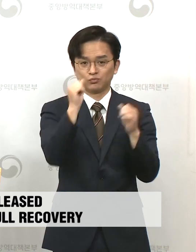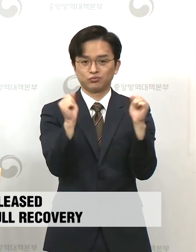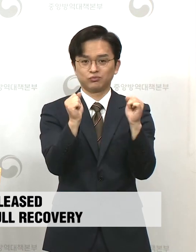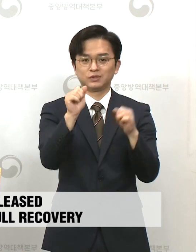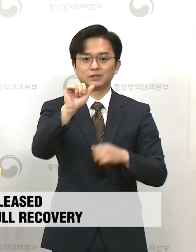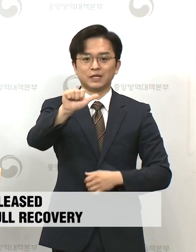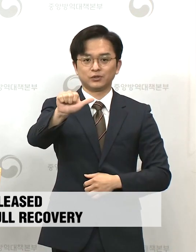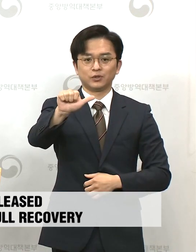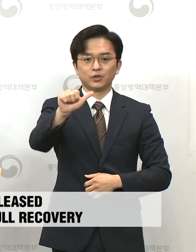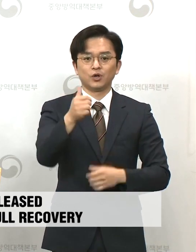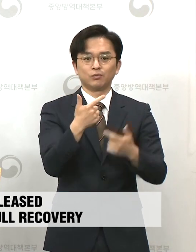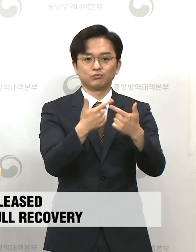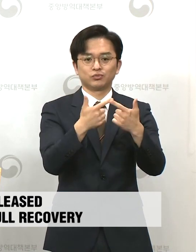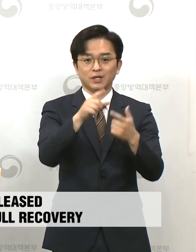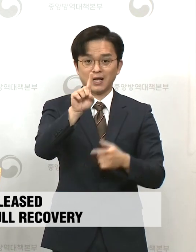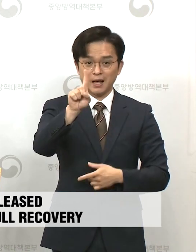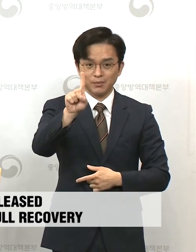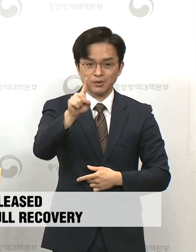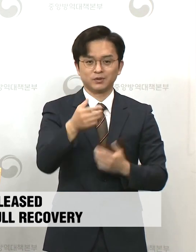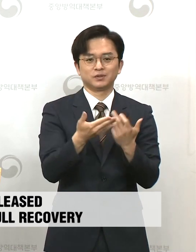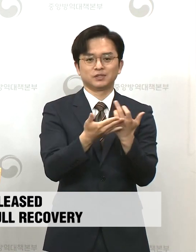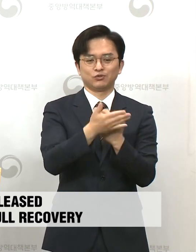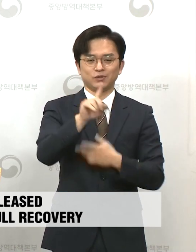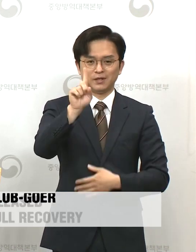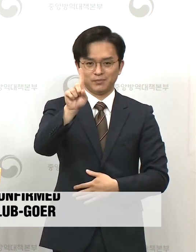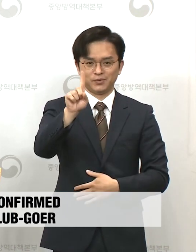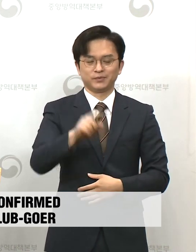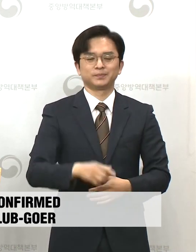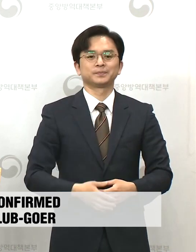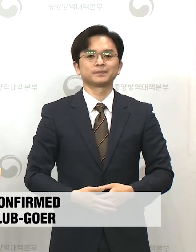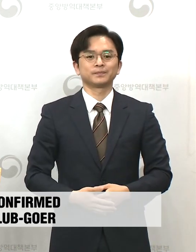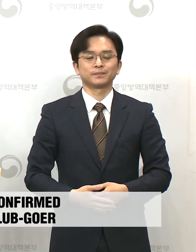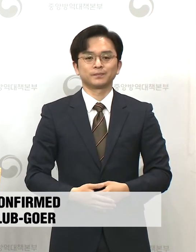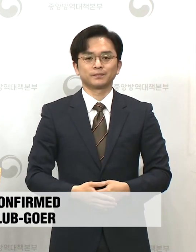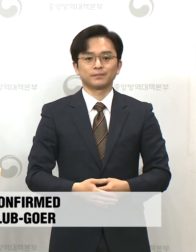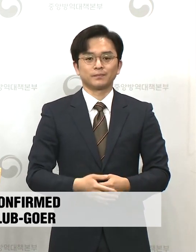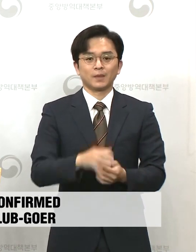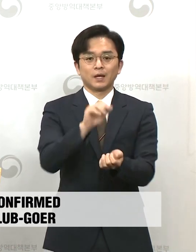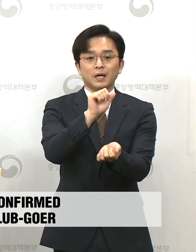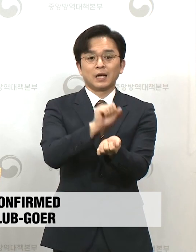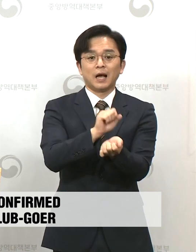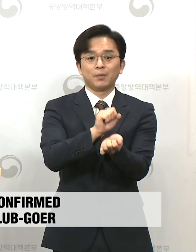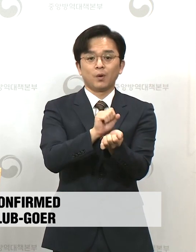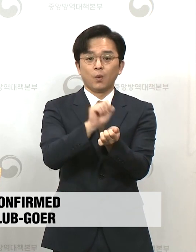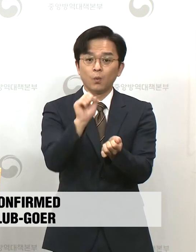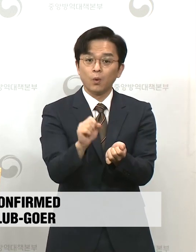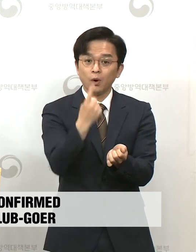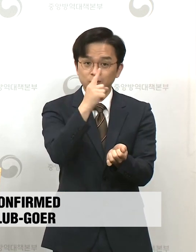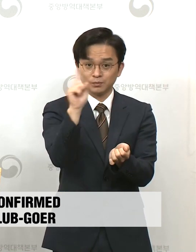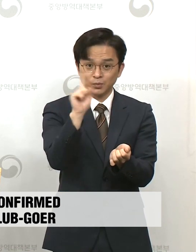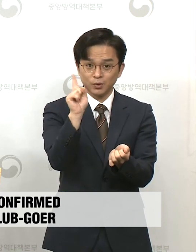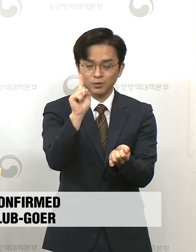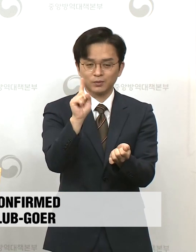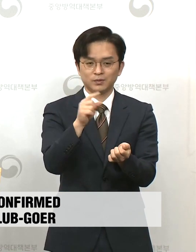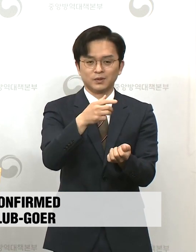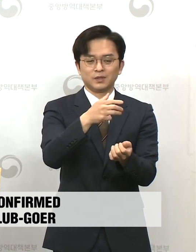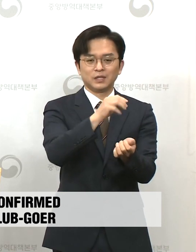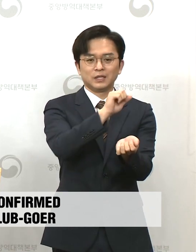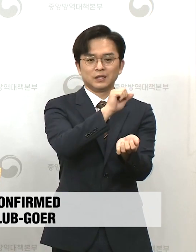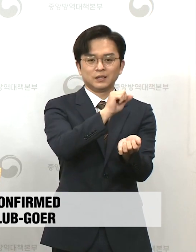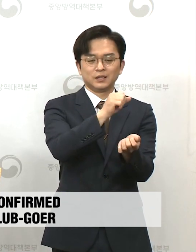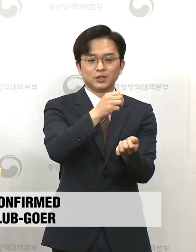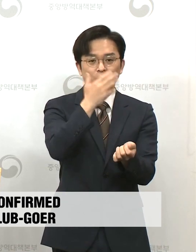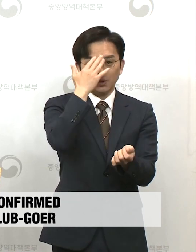from Seoul, and Busan is one, Jeju is one as well. And there are also many in other districts and